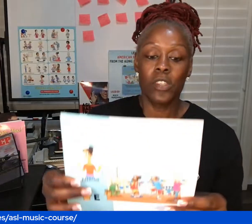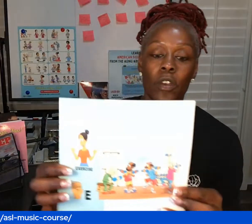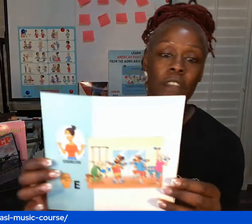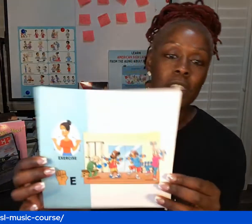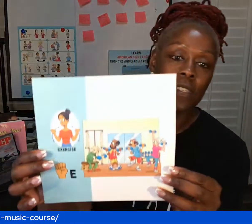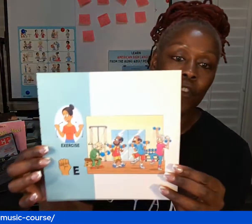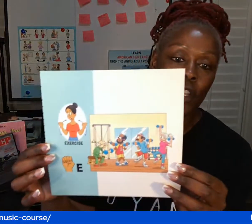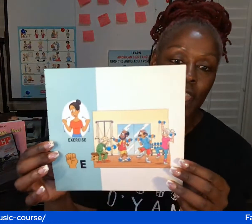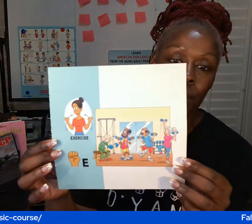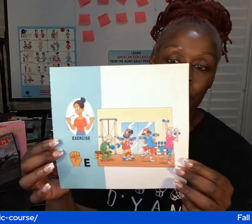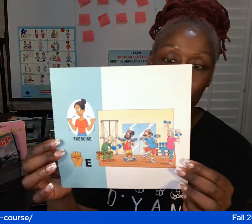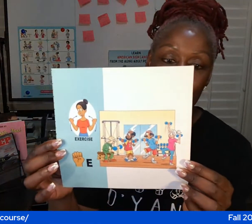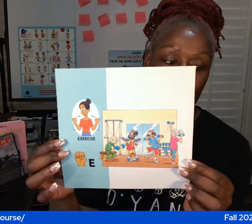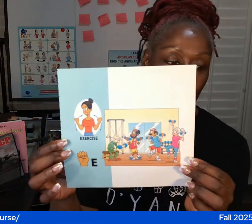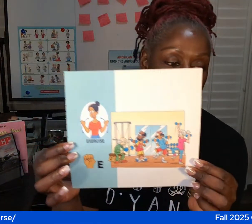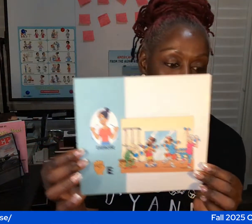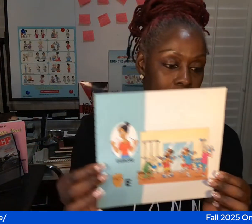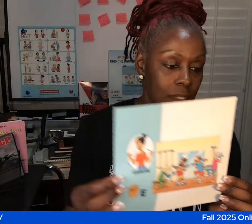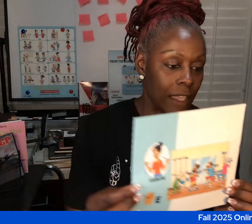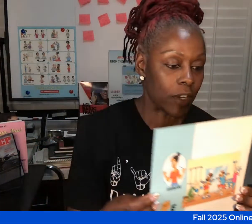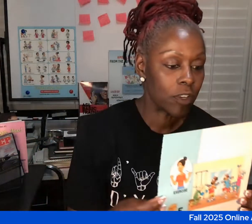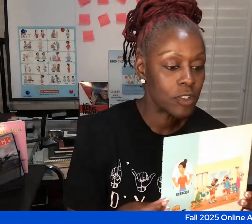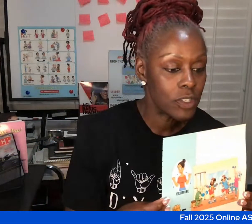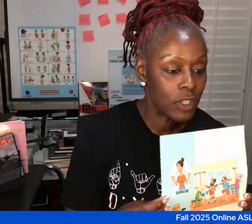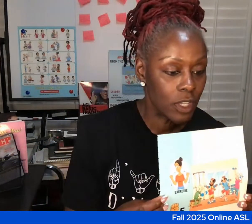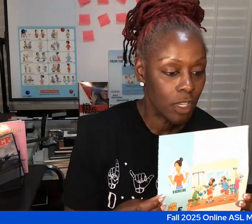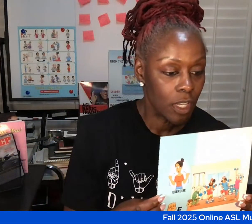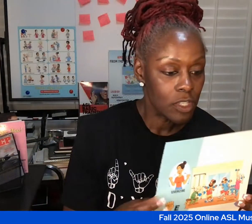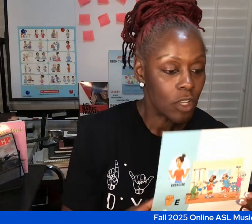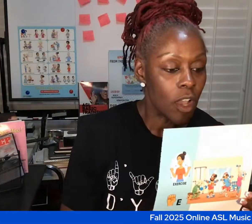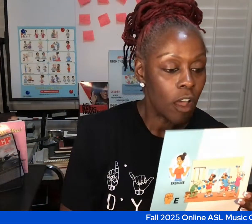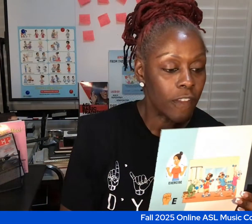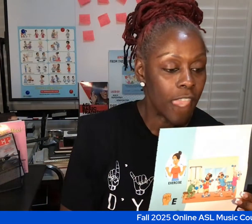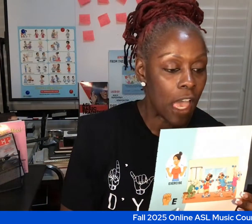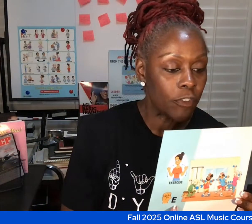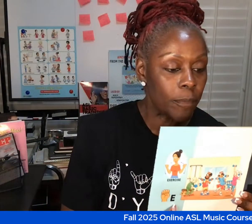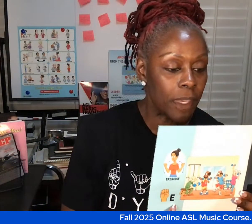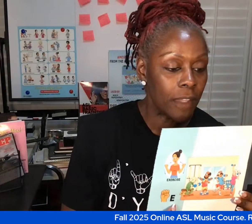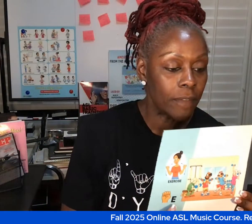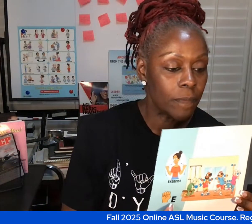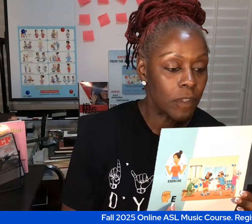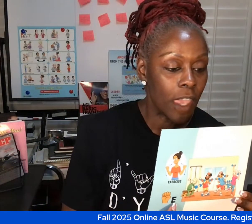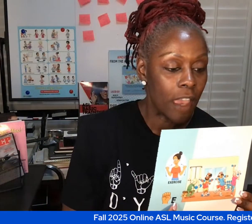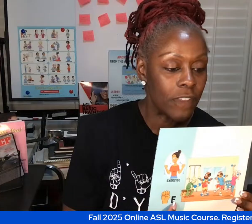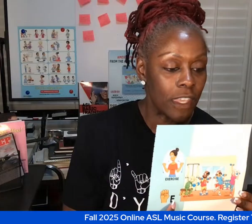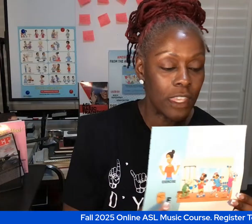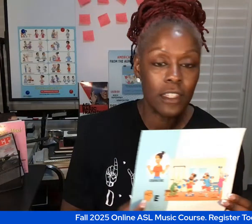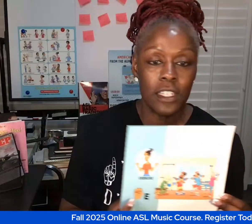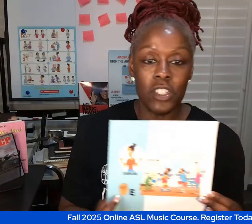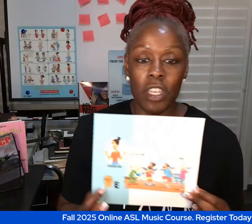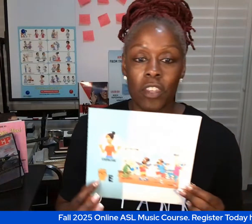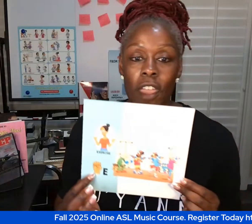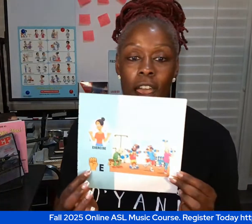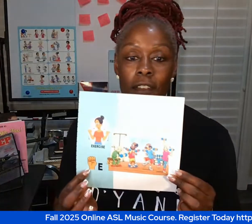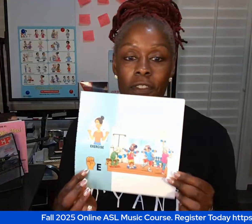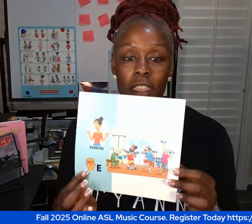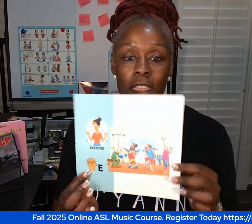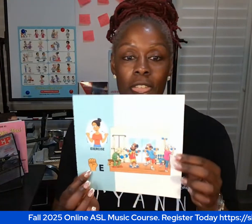So this is, for example, you get 26 letters. So all of the alphabet. You have the English and you have the